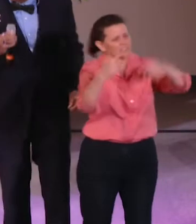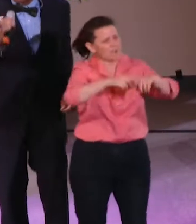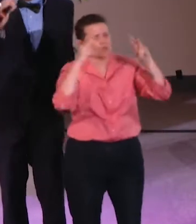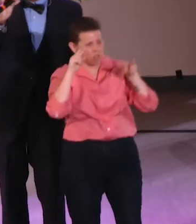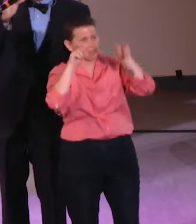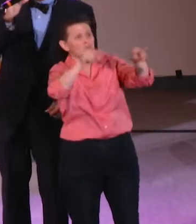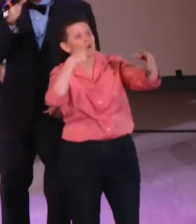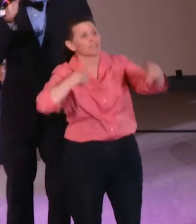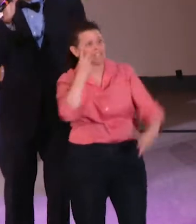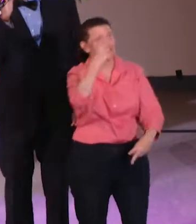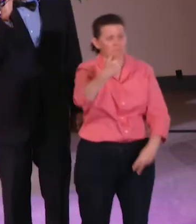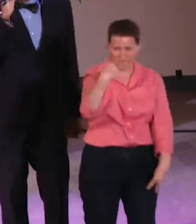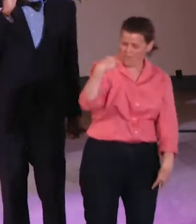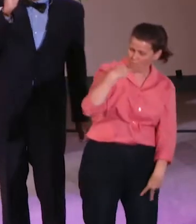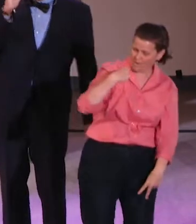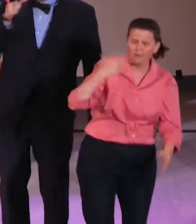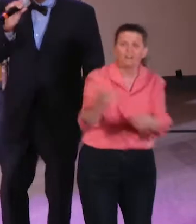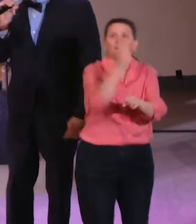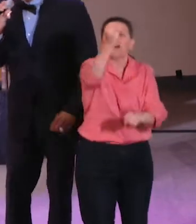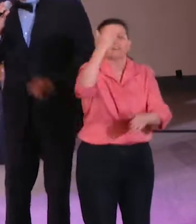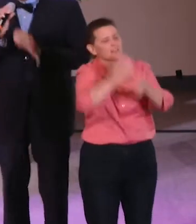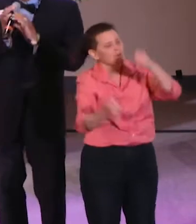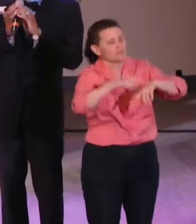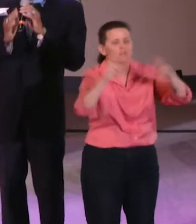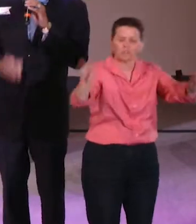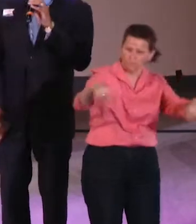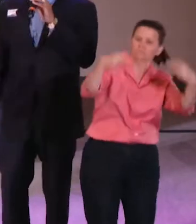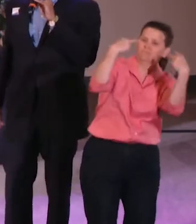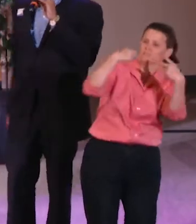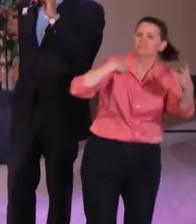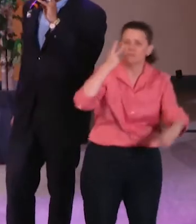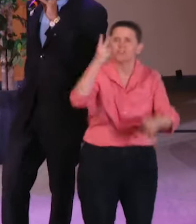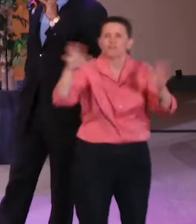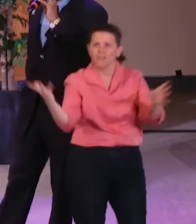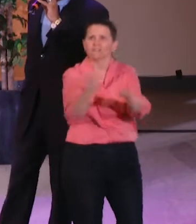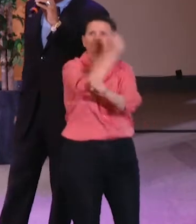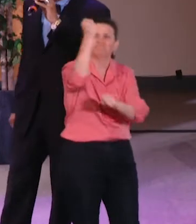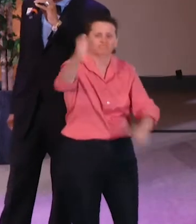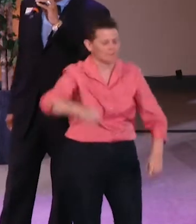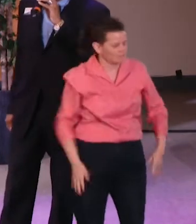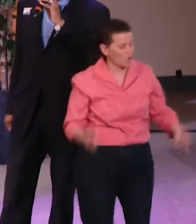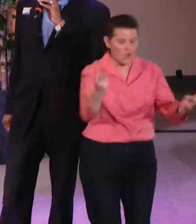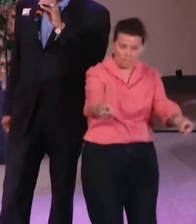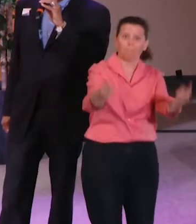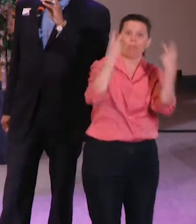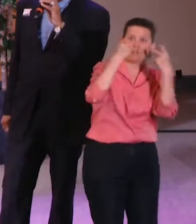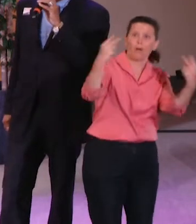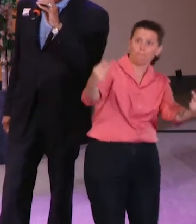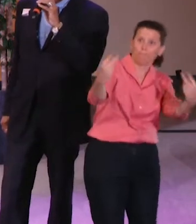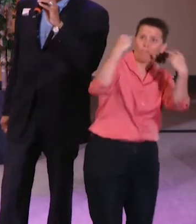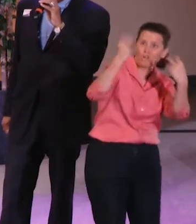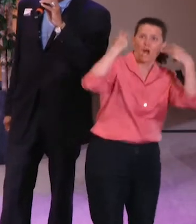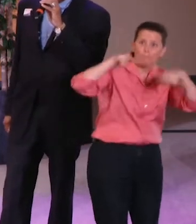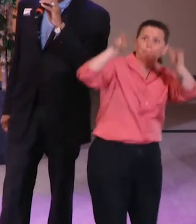Every time you look up, you gon' see me winning. Every time you look up, you gon' see me winning. Look up, look up, look